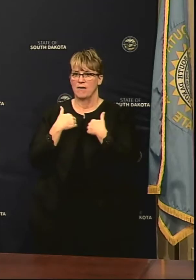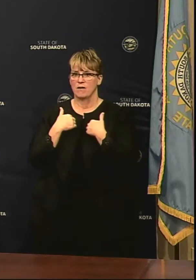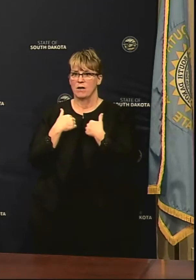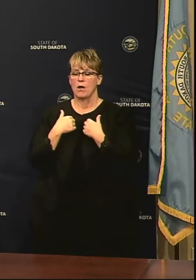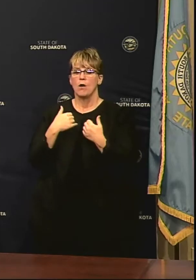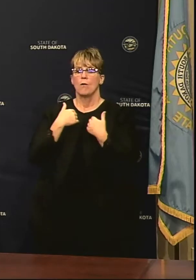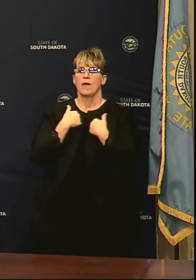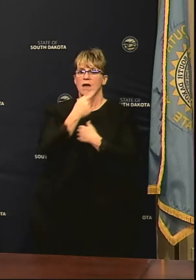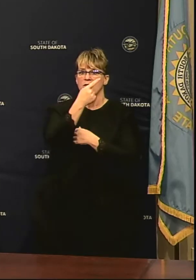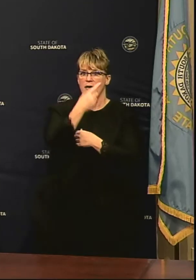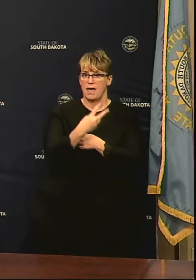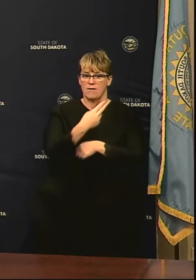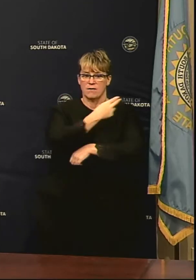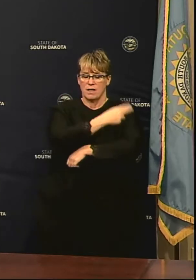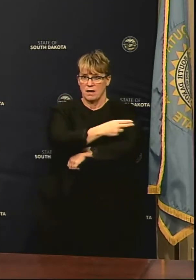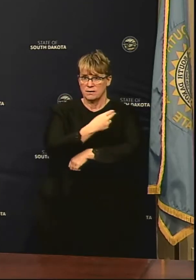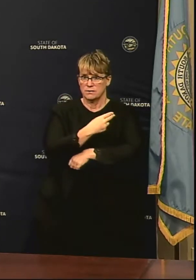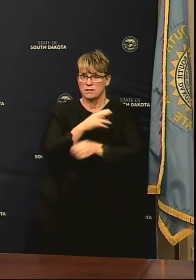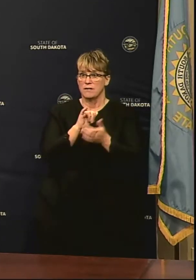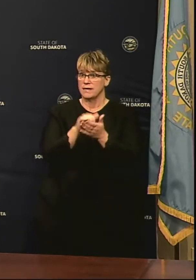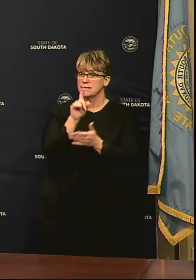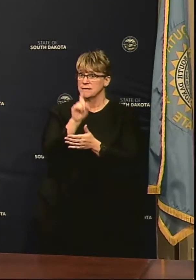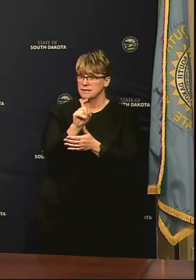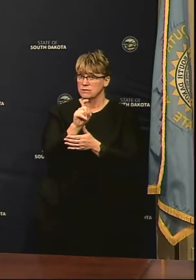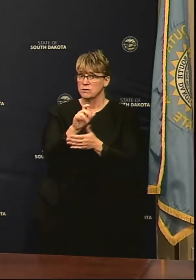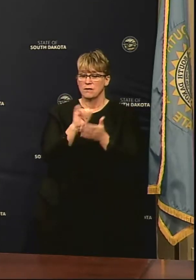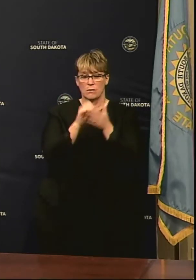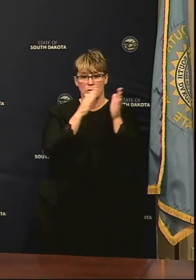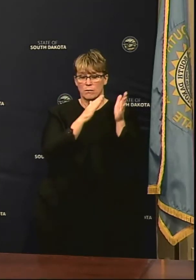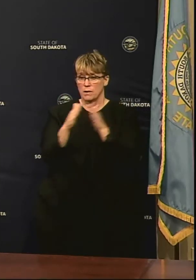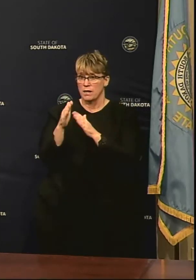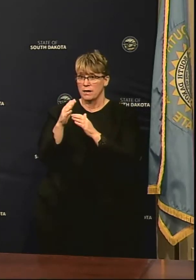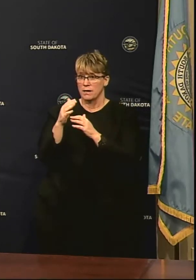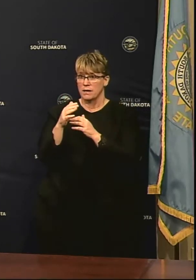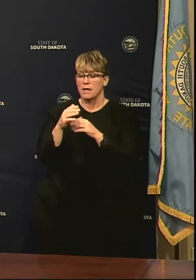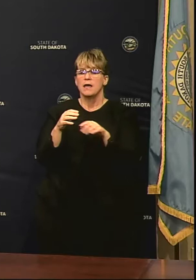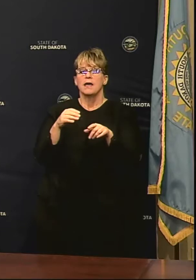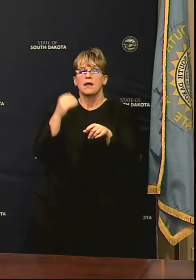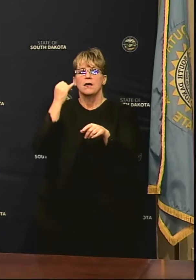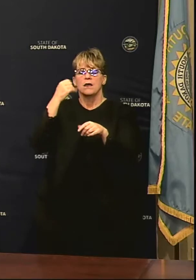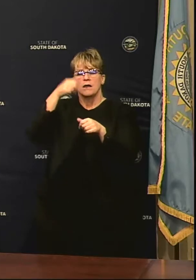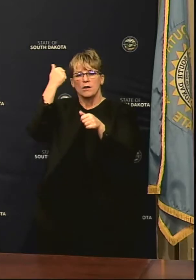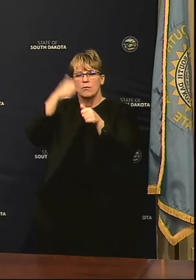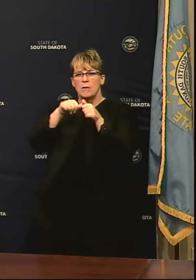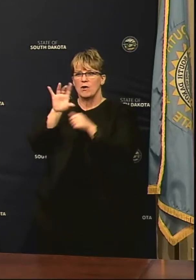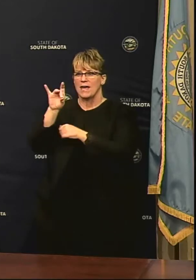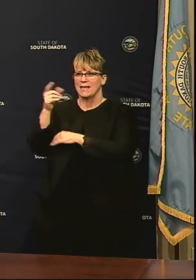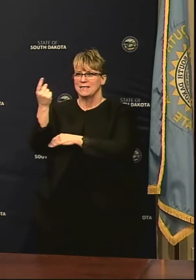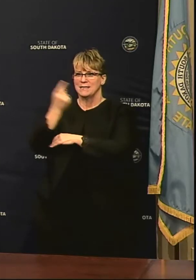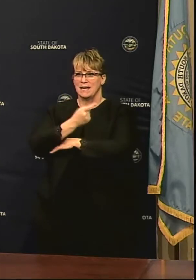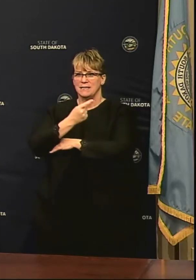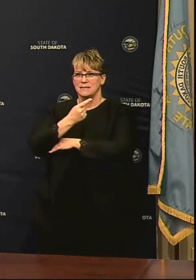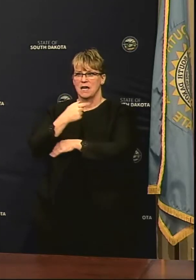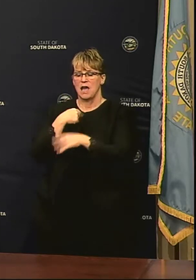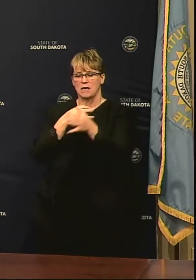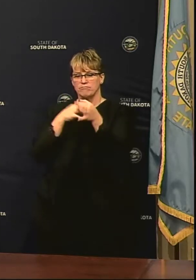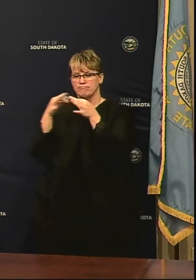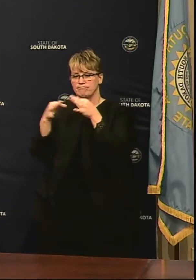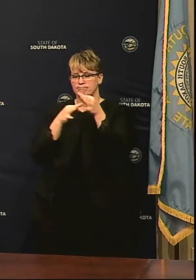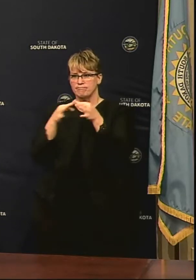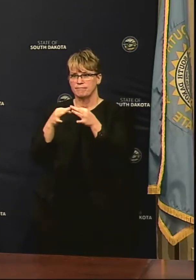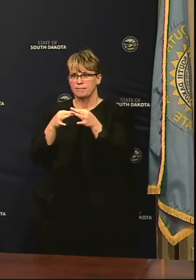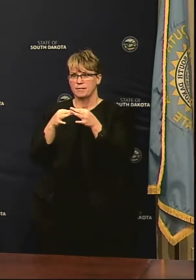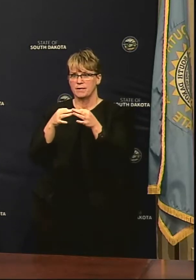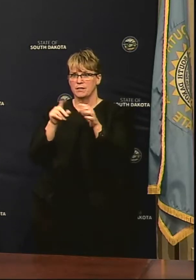the hospitalizations that will be necessary that we're planning for. If you remember 8 days ago when I sat in front of you and explained to the